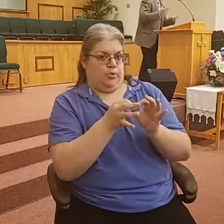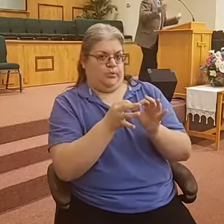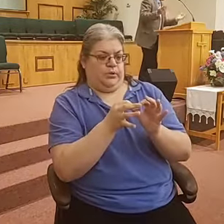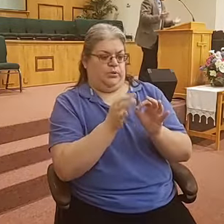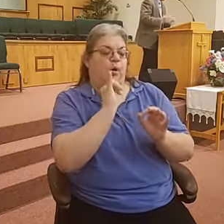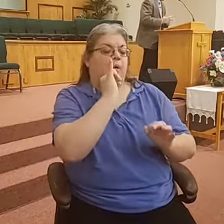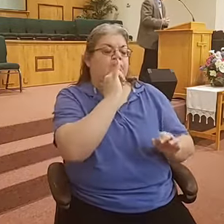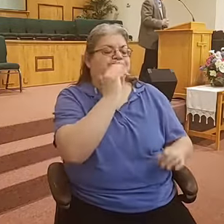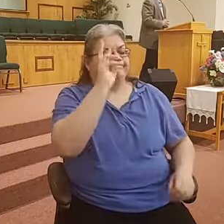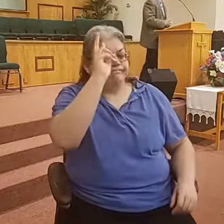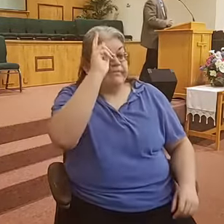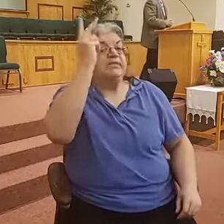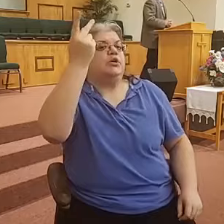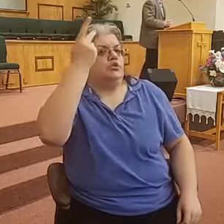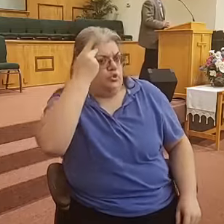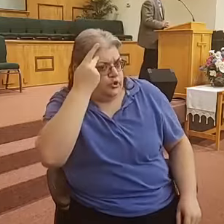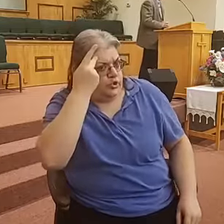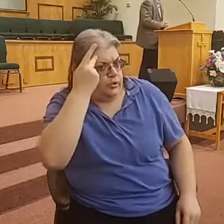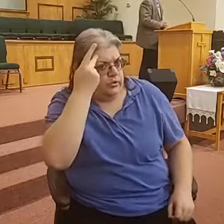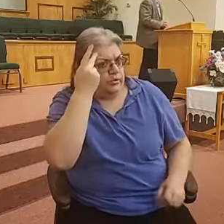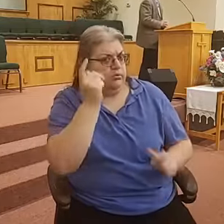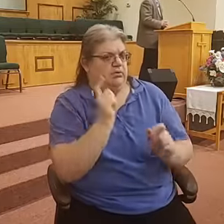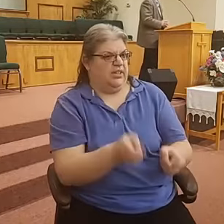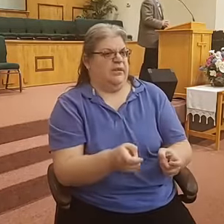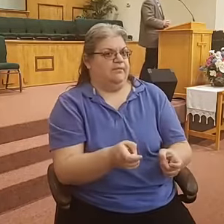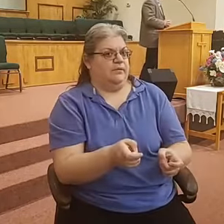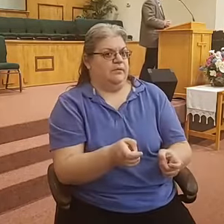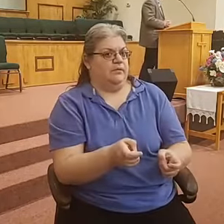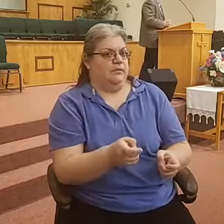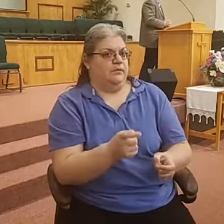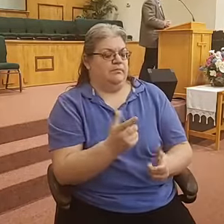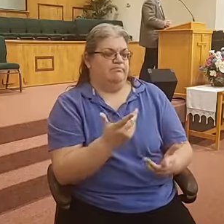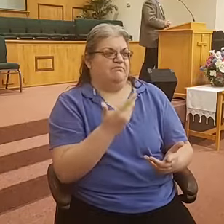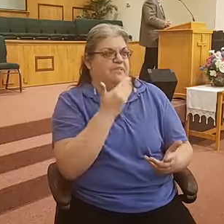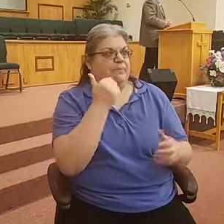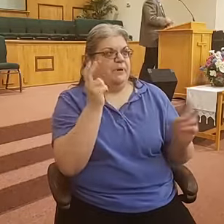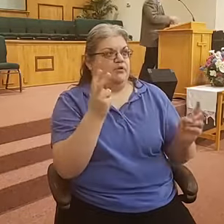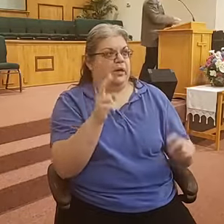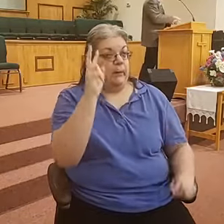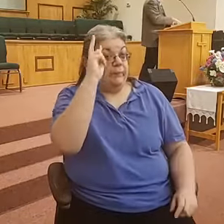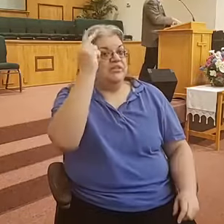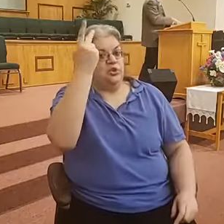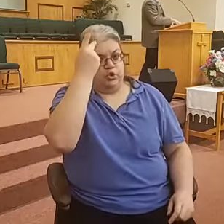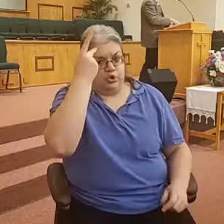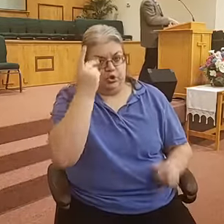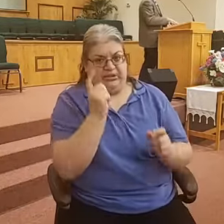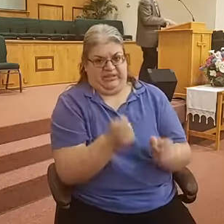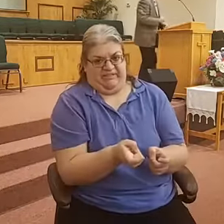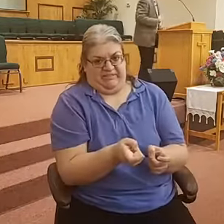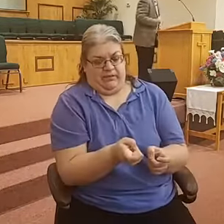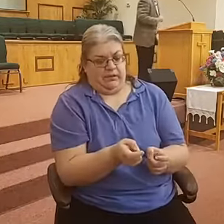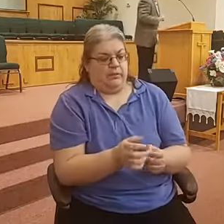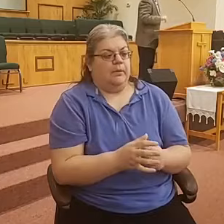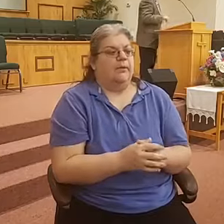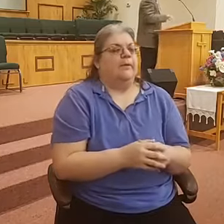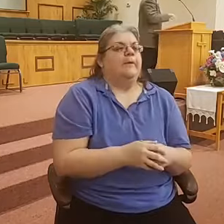The Misunderstood Gift might be a better title. The Misunderstood Gift. And what we read here